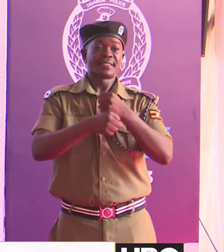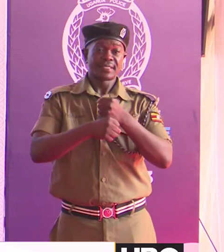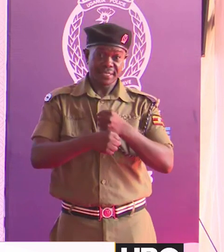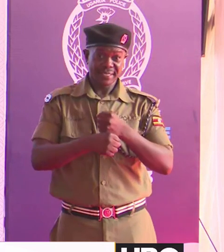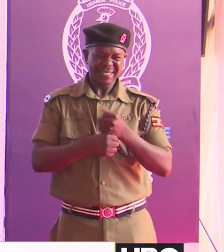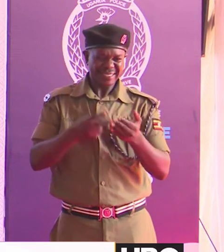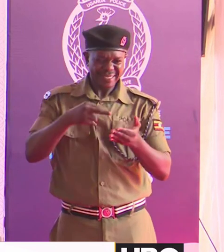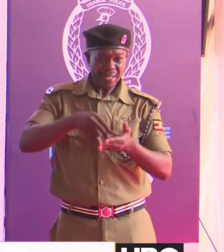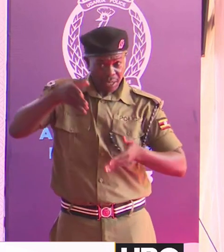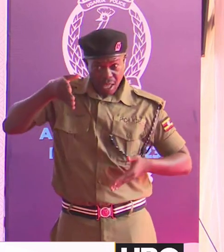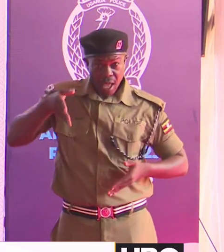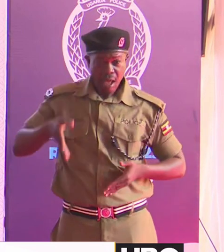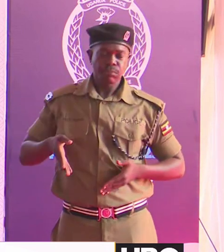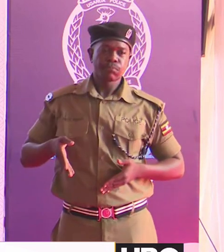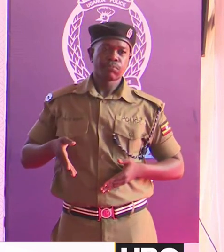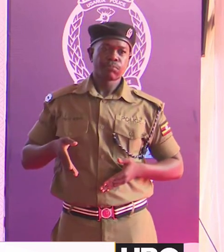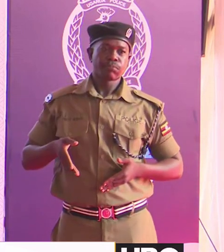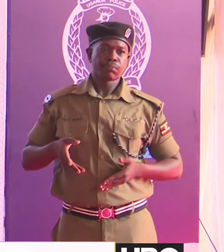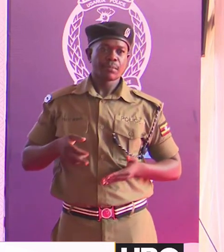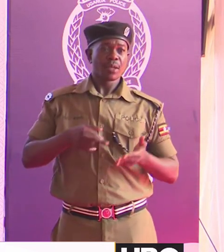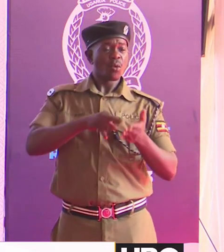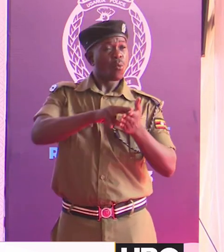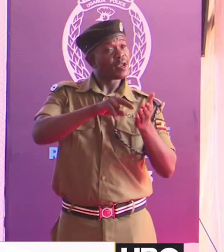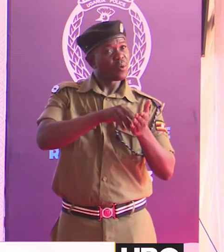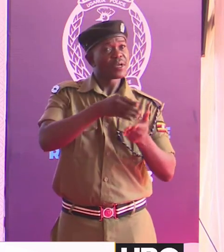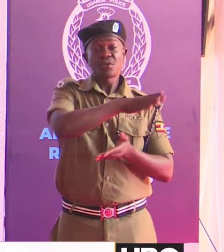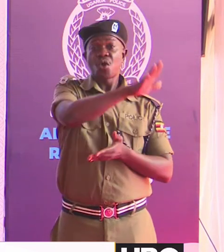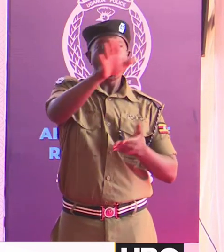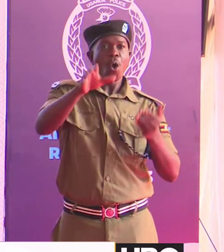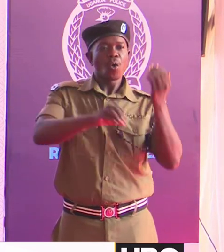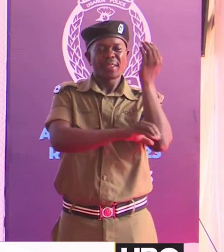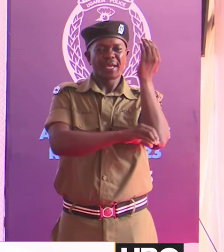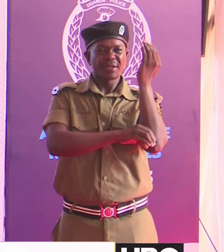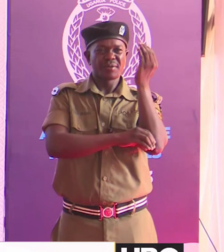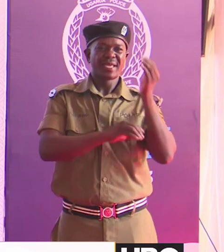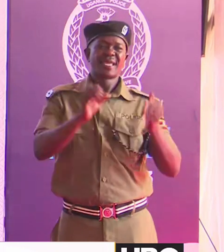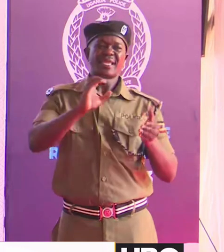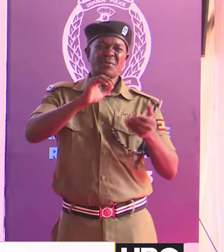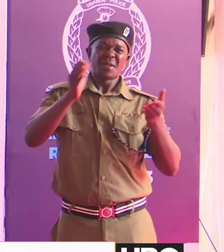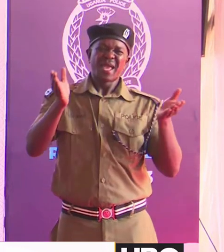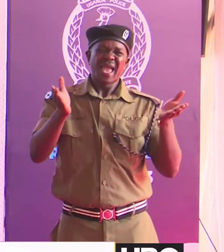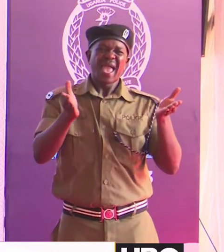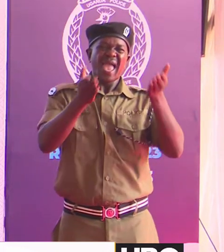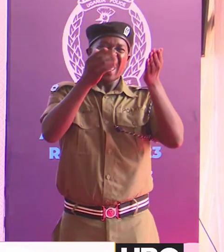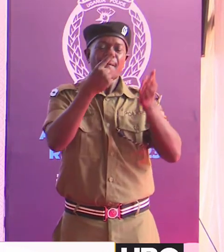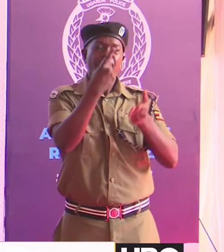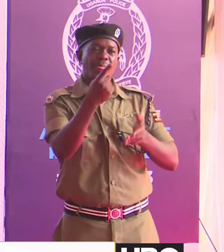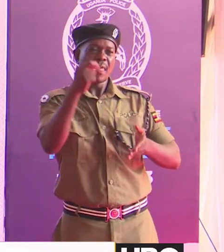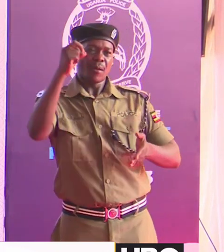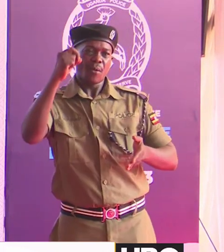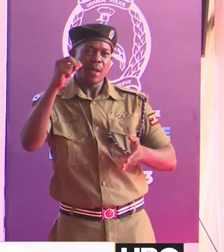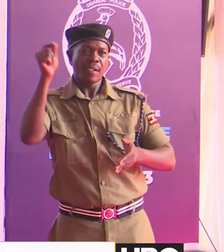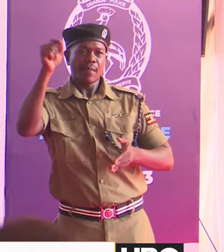standing in this very position, we did report to the country that the crime rate had gone up by 18% from